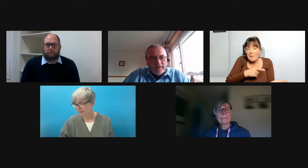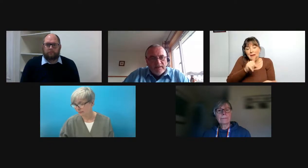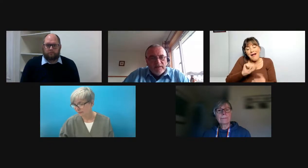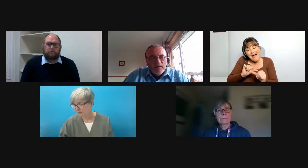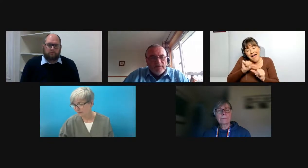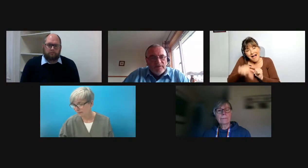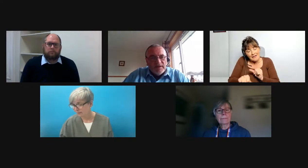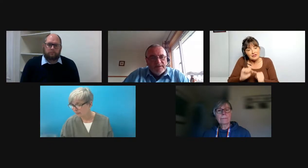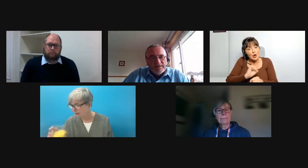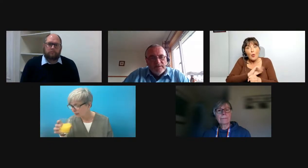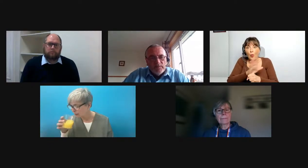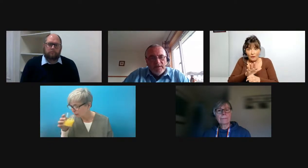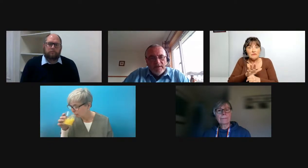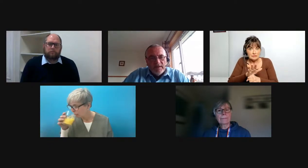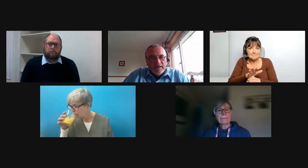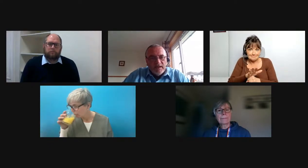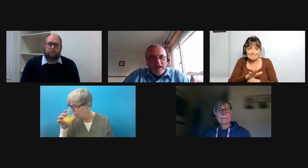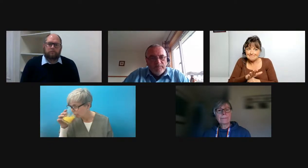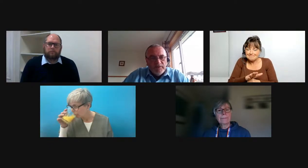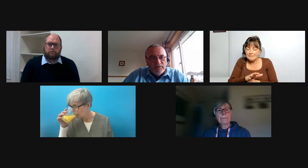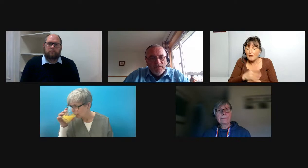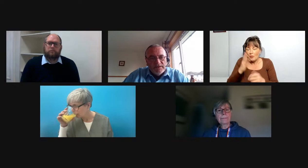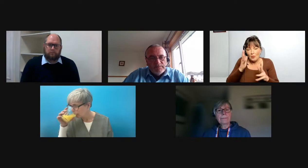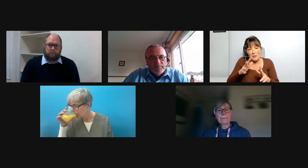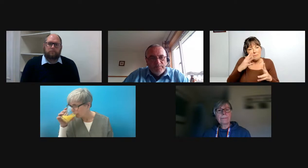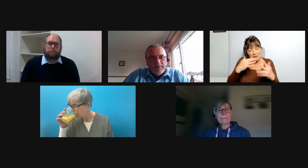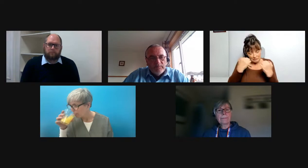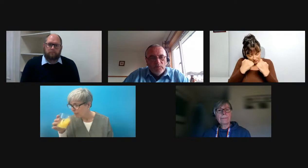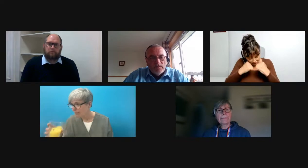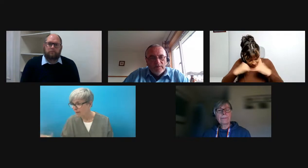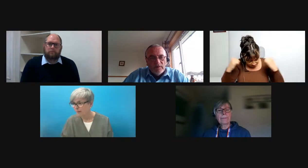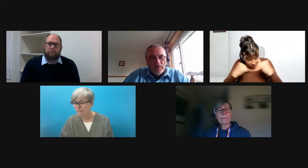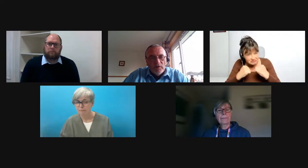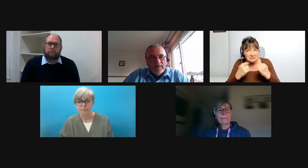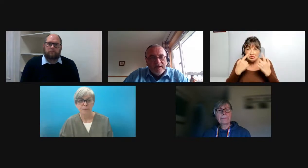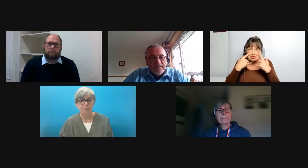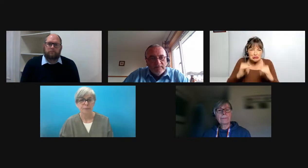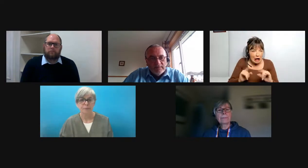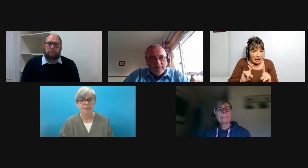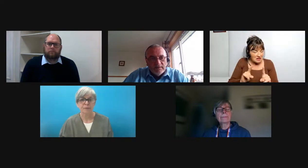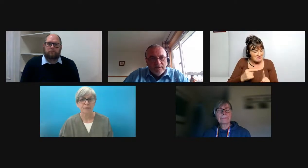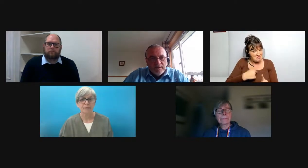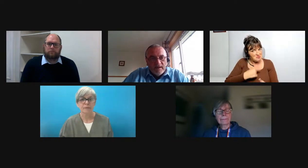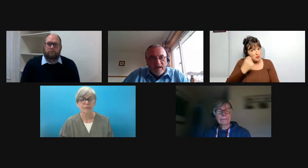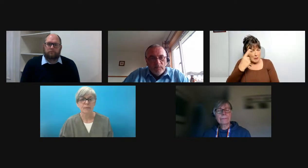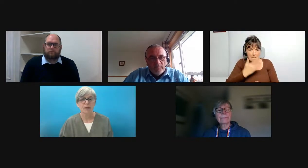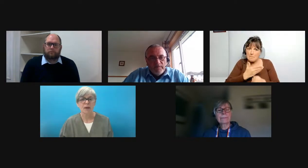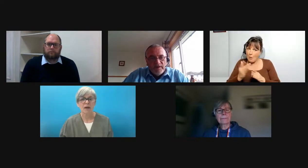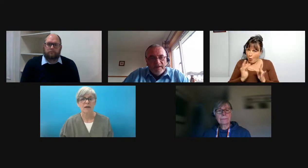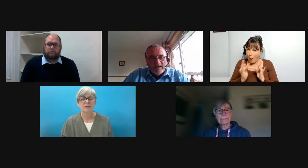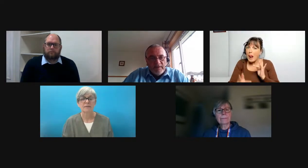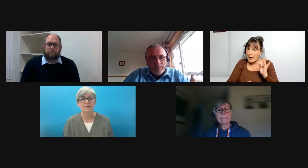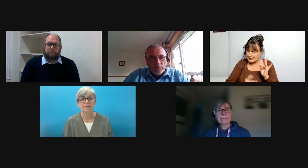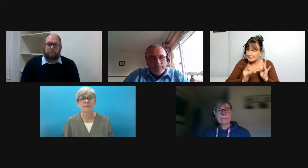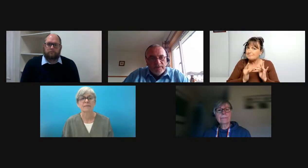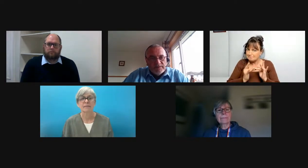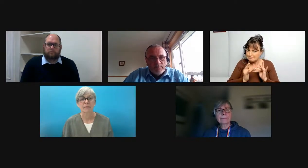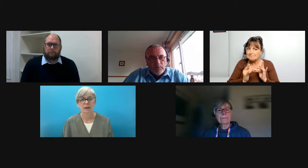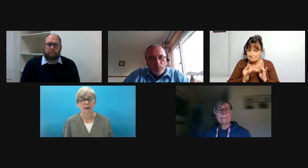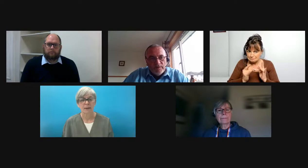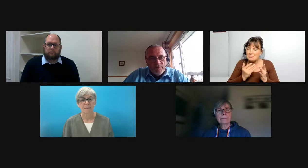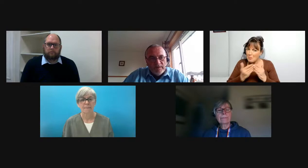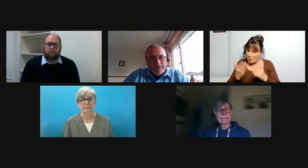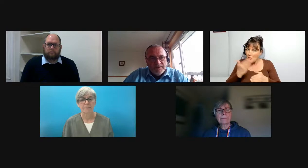pandemic, clearly one of the things that we have been doing is being more online, and we've been very grateful of